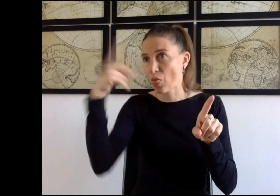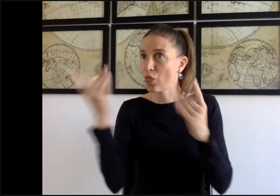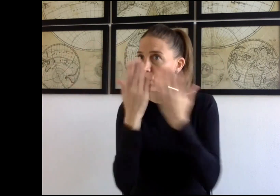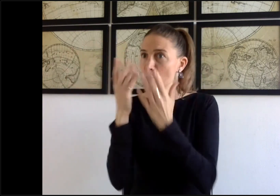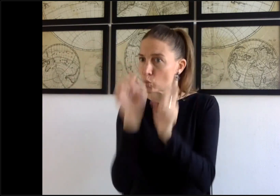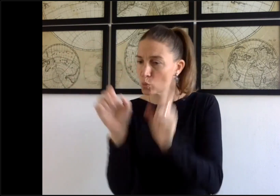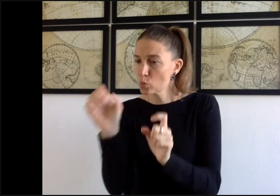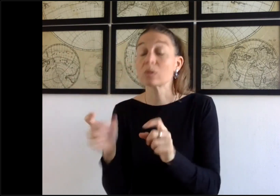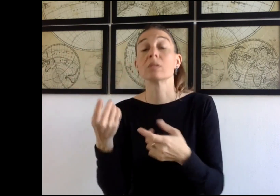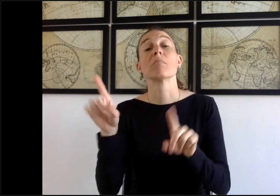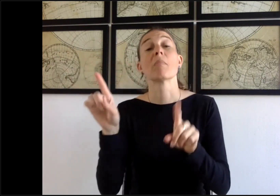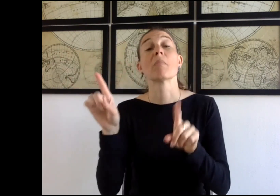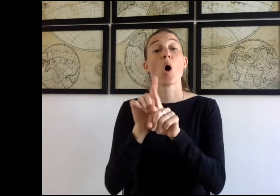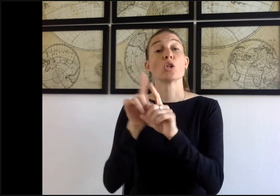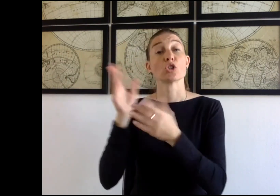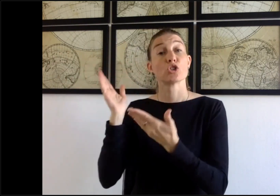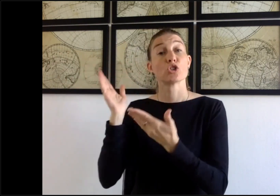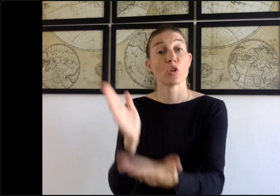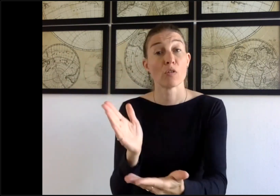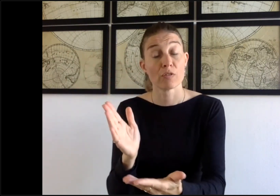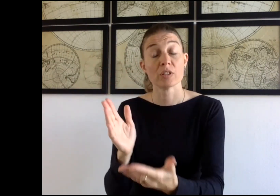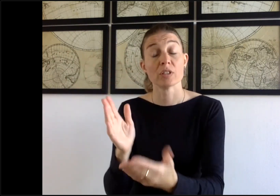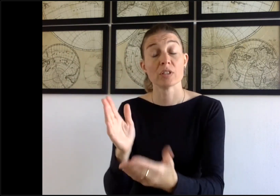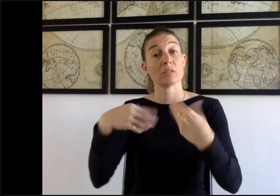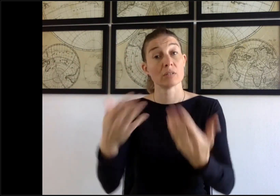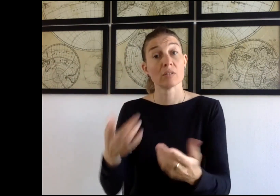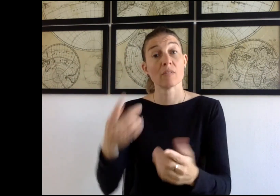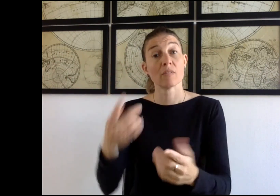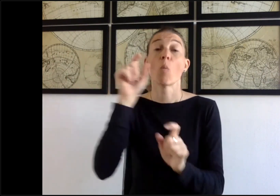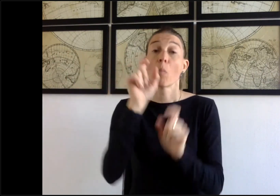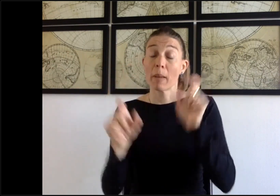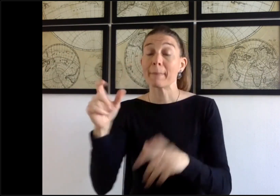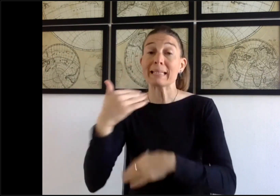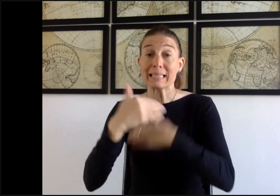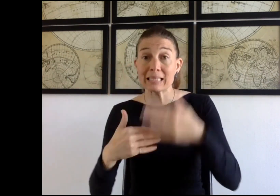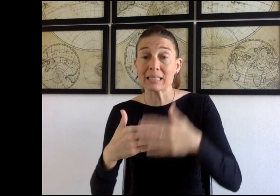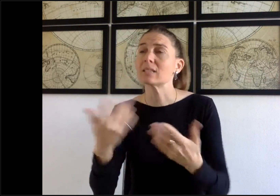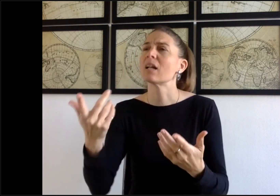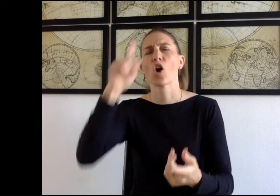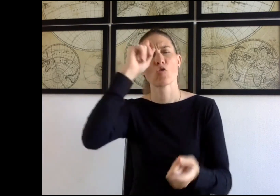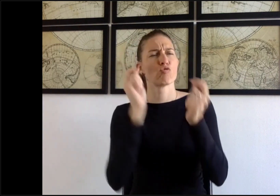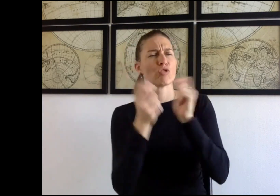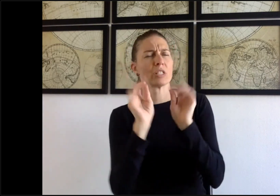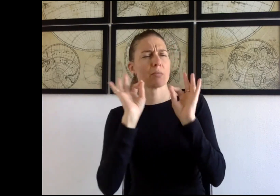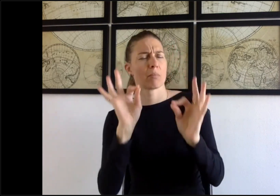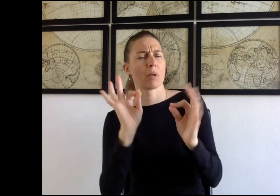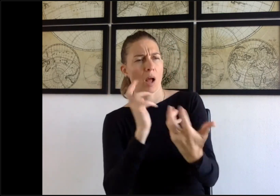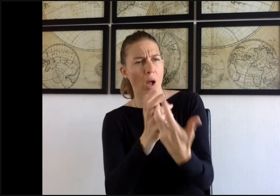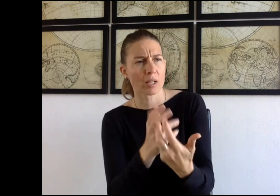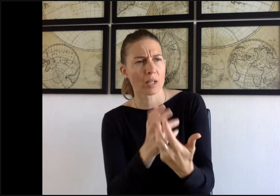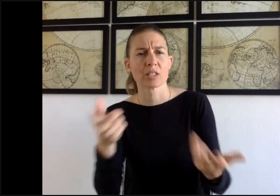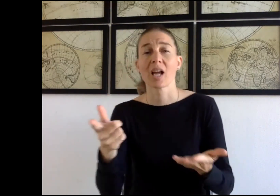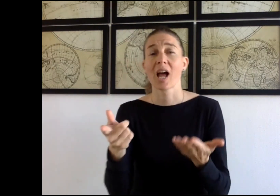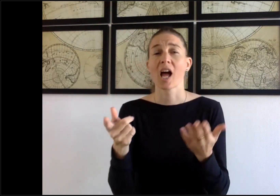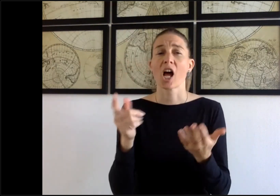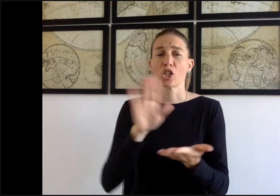services offered for students with disabilities, for the reasonable accommodation, services transcription in